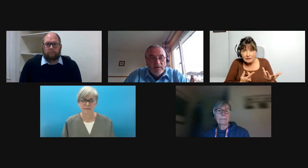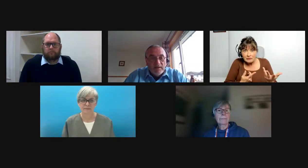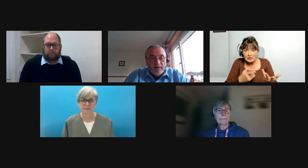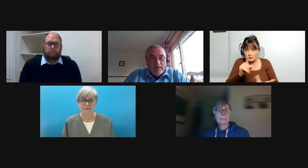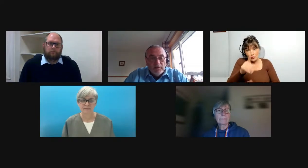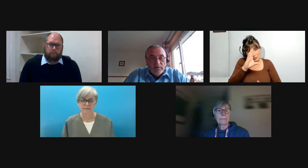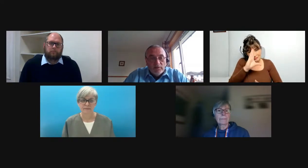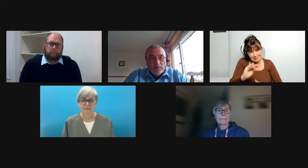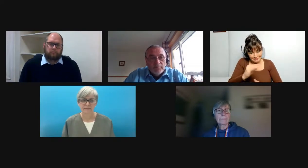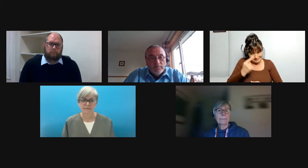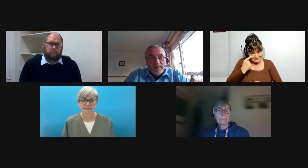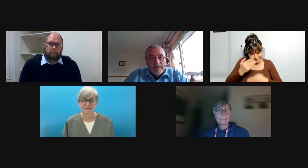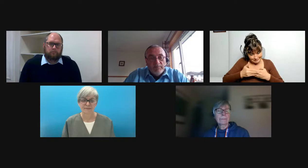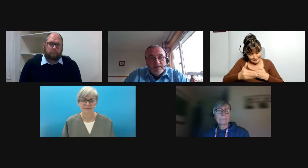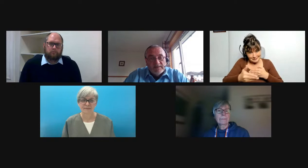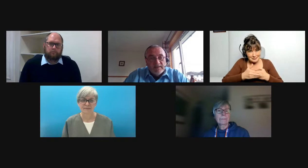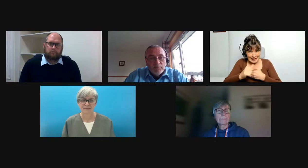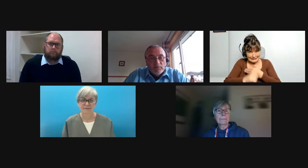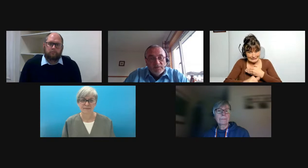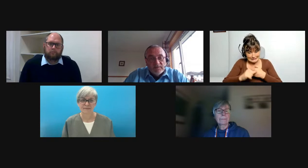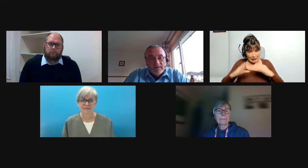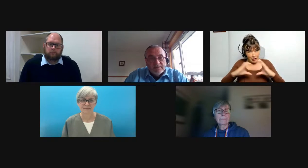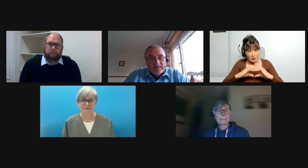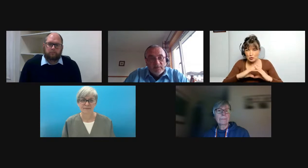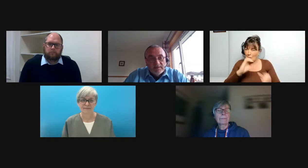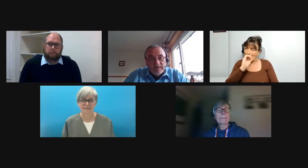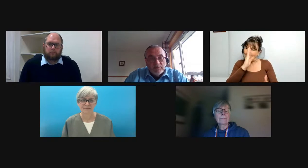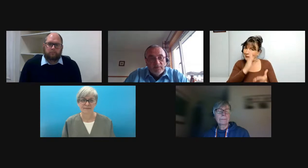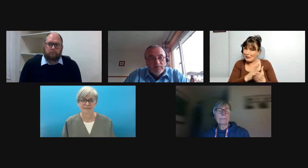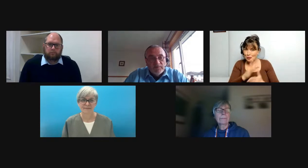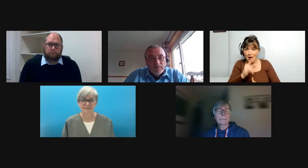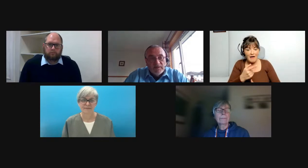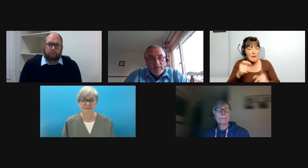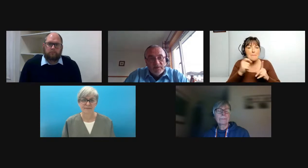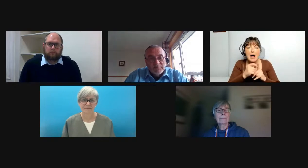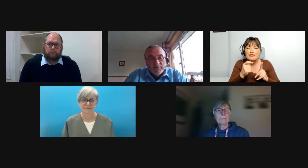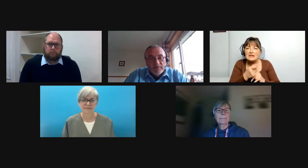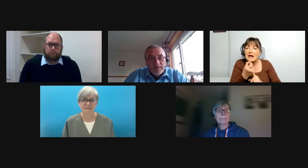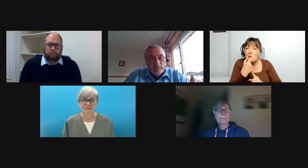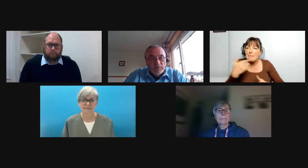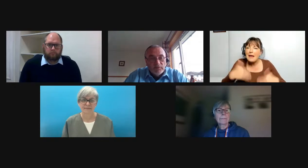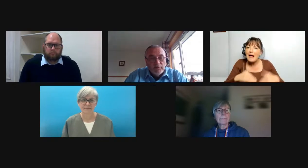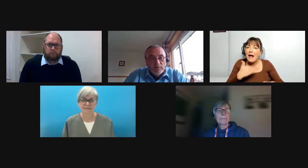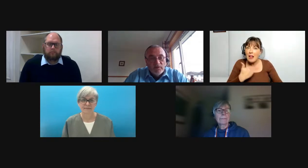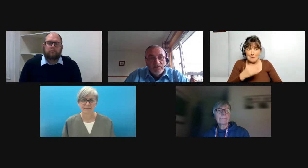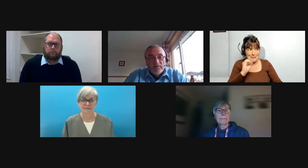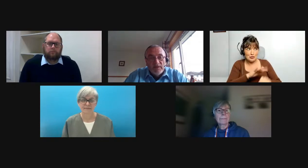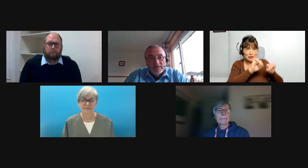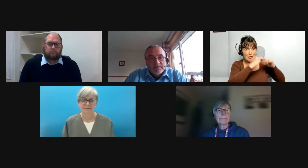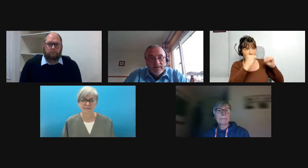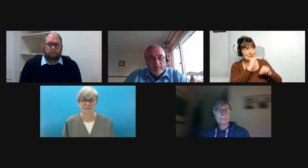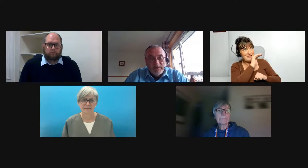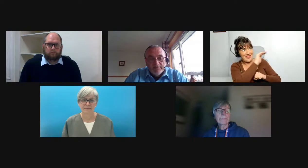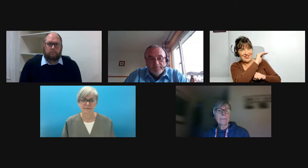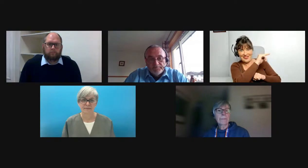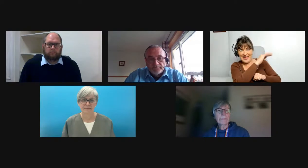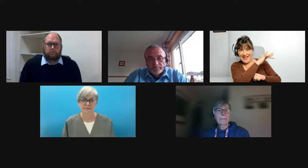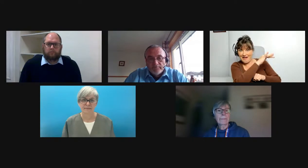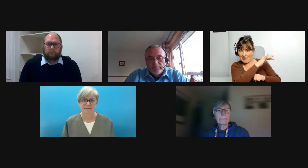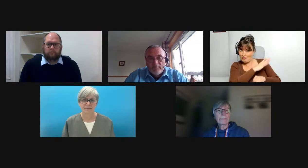have your paracetamols and similar type of tablets available to you within your medicine